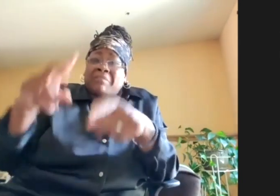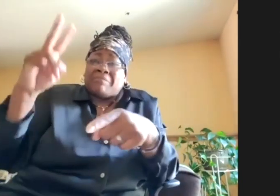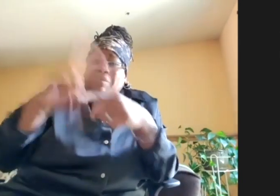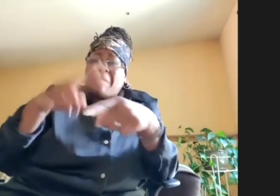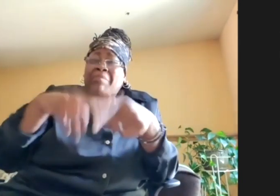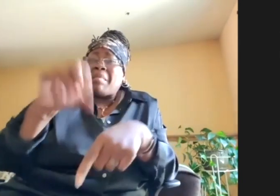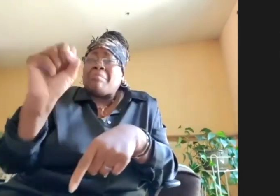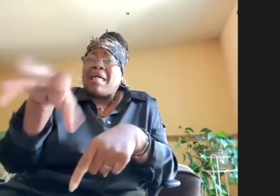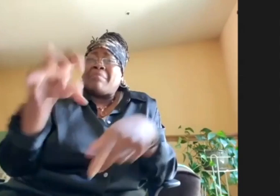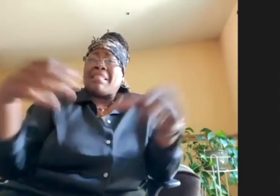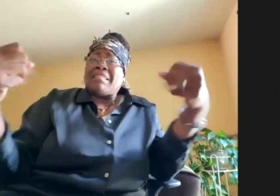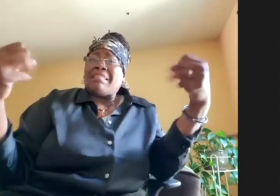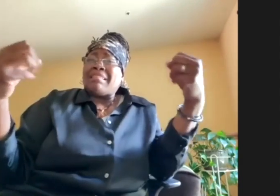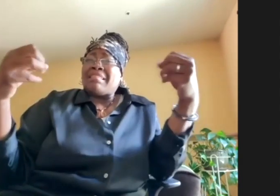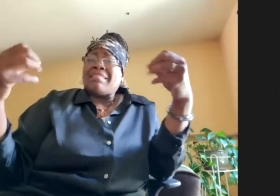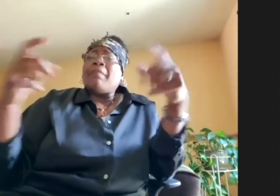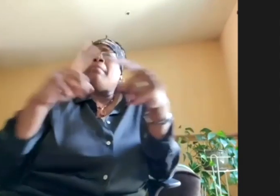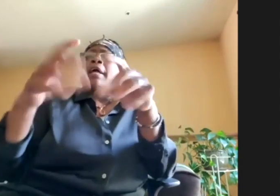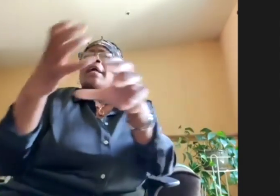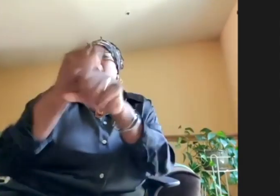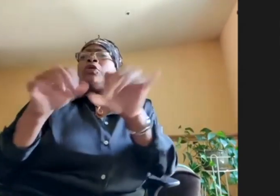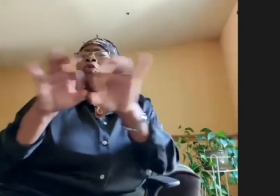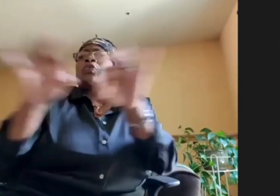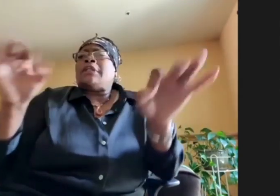what? Really? That's what happens?